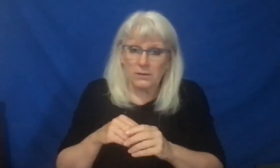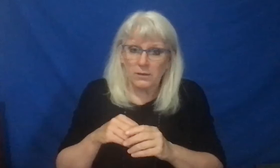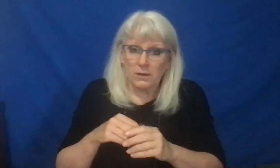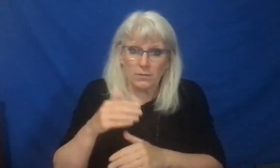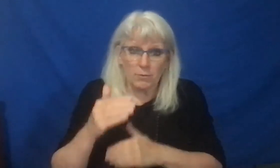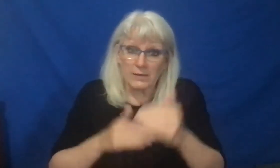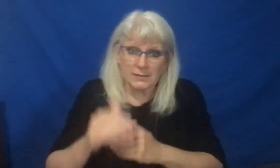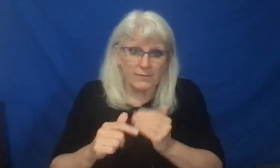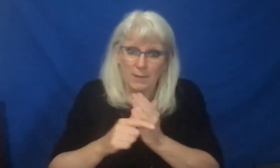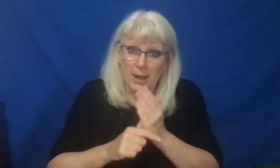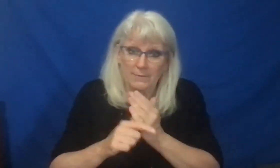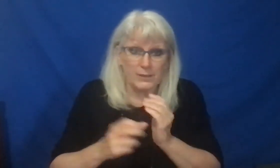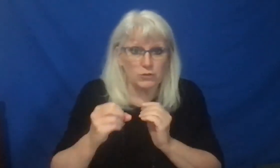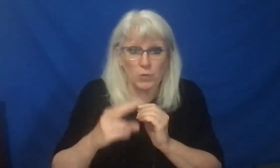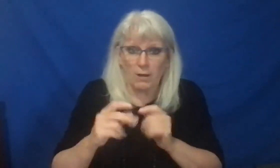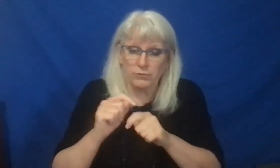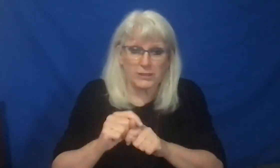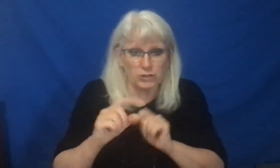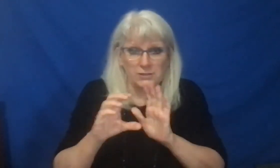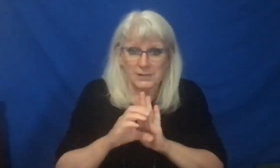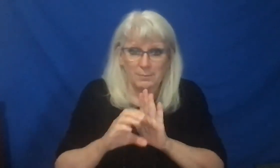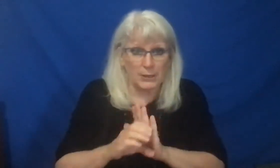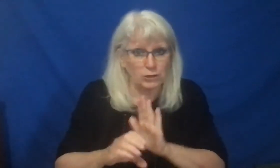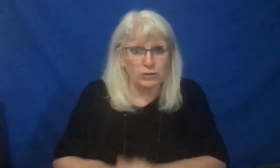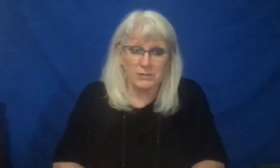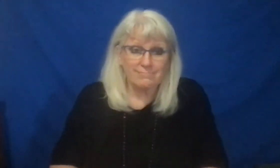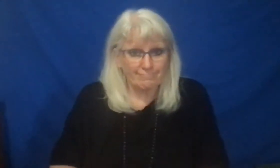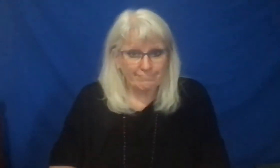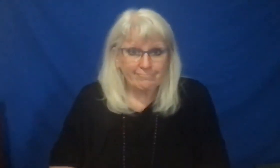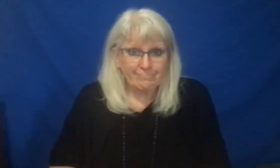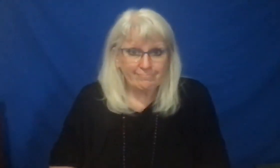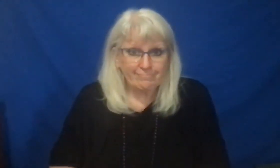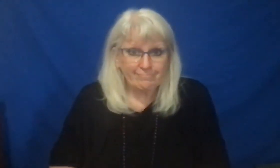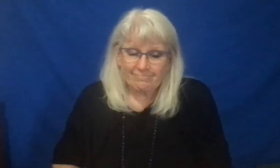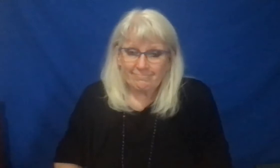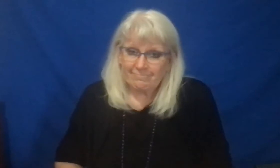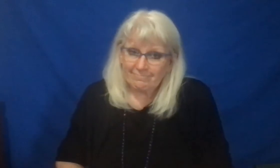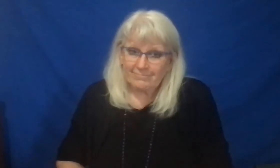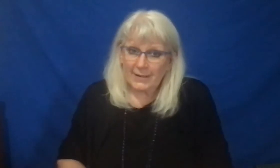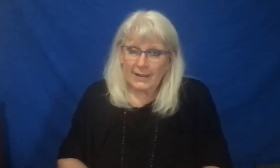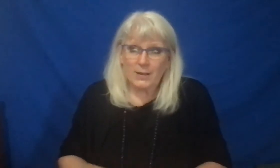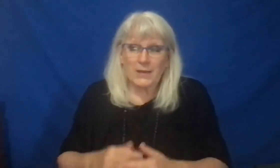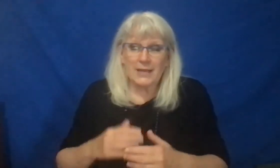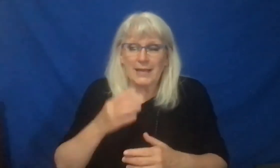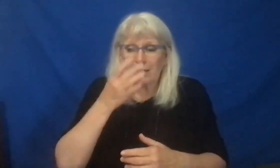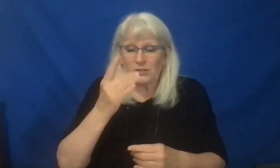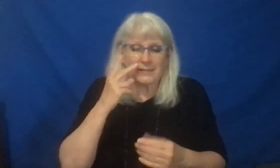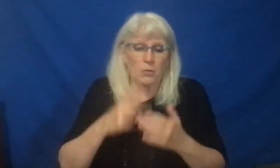It'll continuously be interesting to see what happens with that. But like I said, my own personal feelings or anyone's